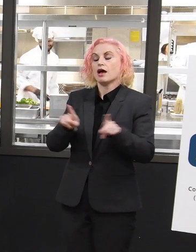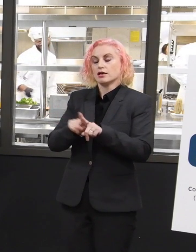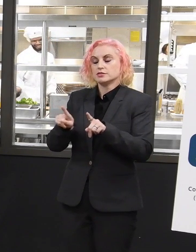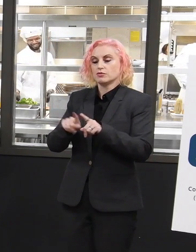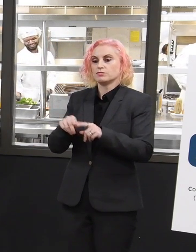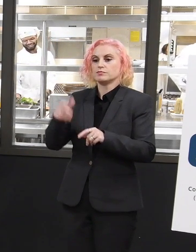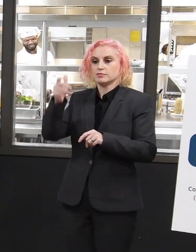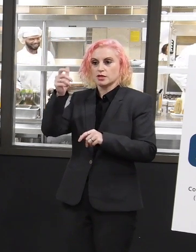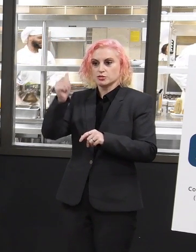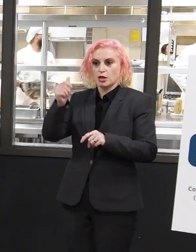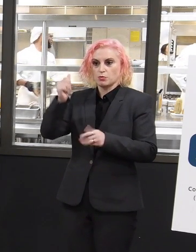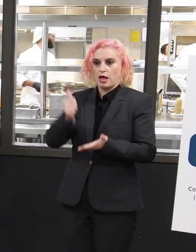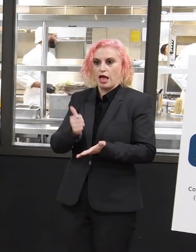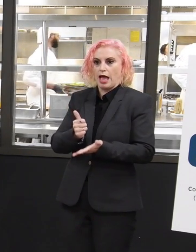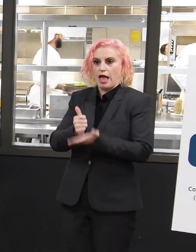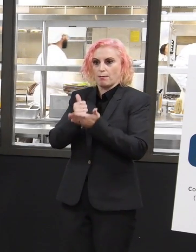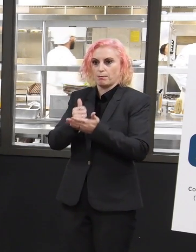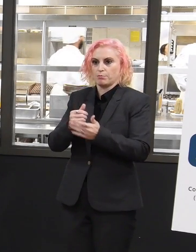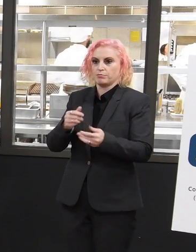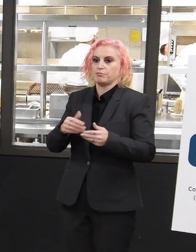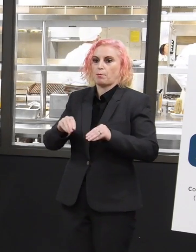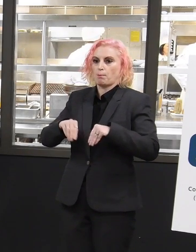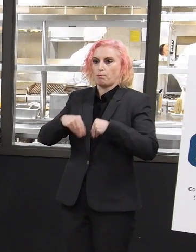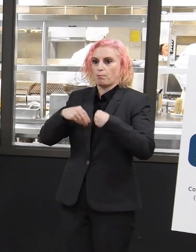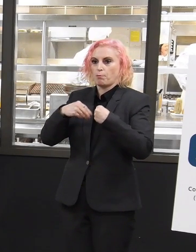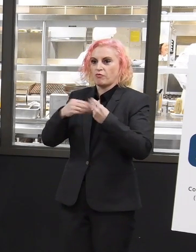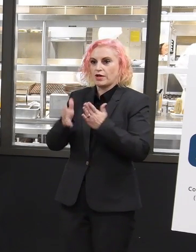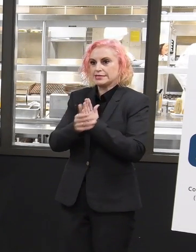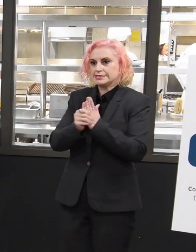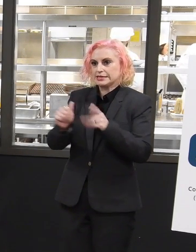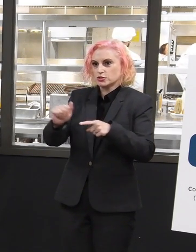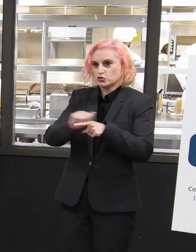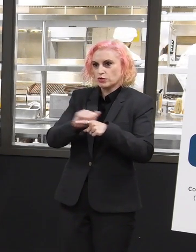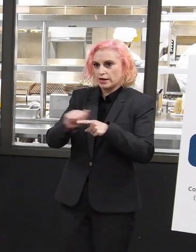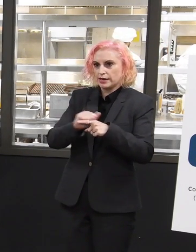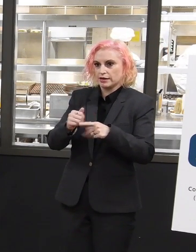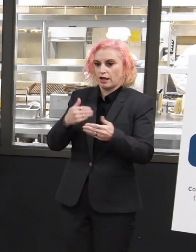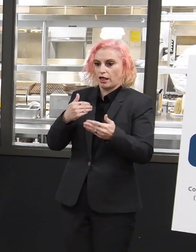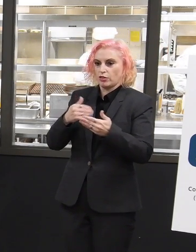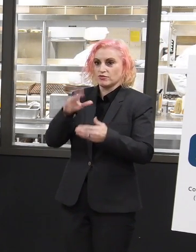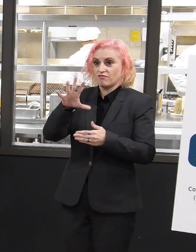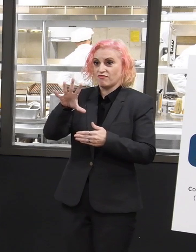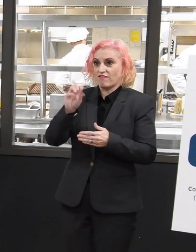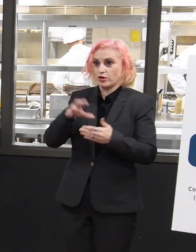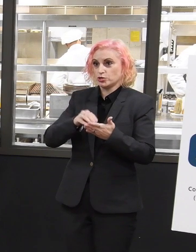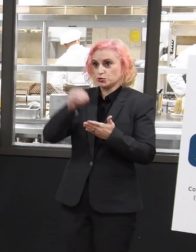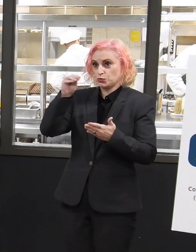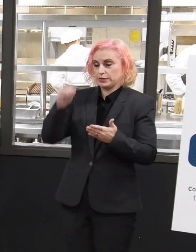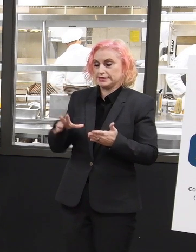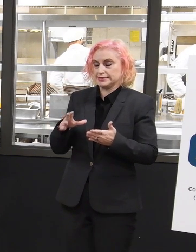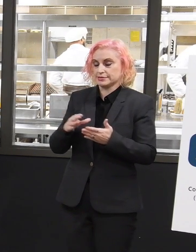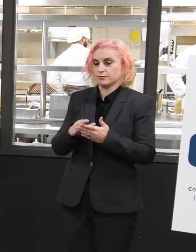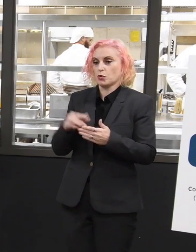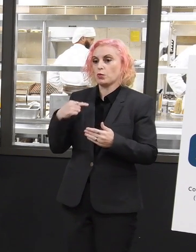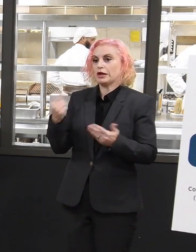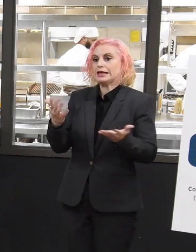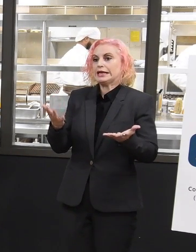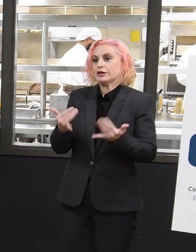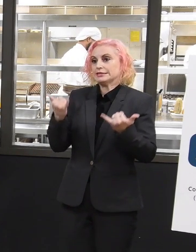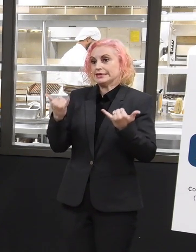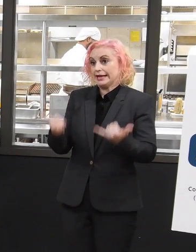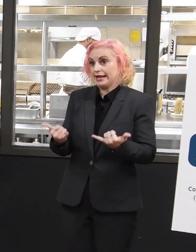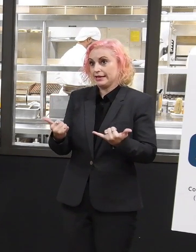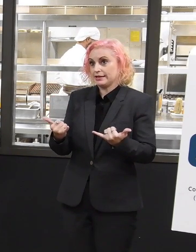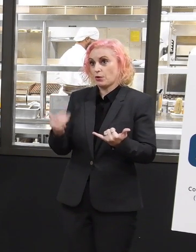skills training in critical industries to approximately 500 of our students. We are here